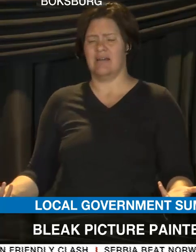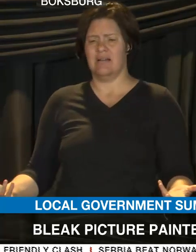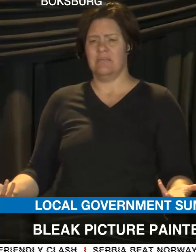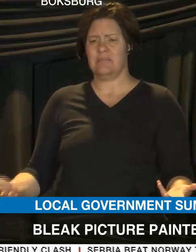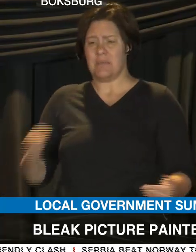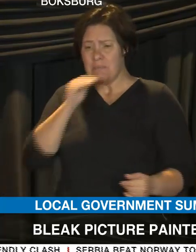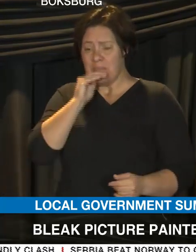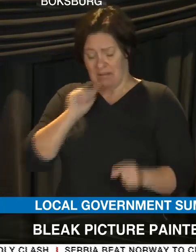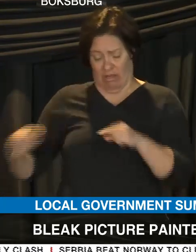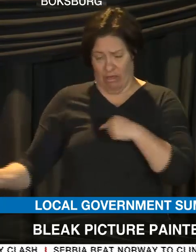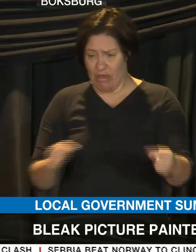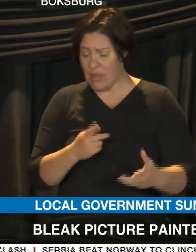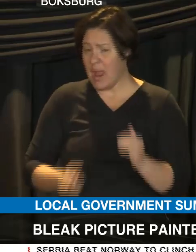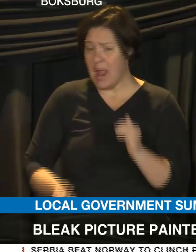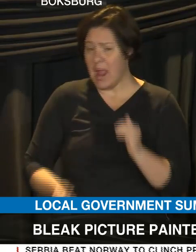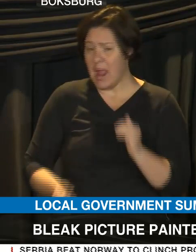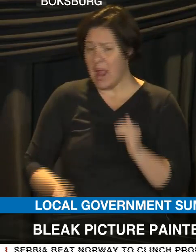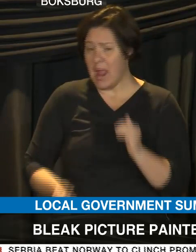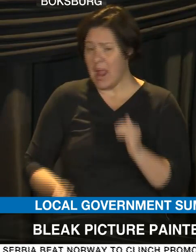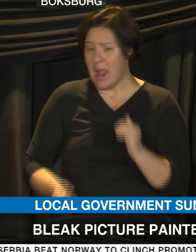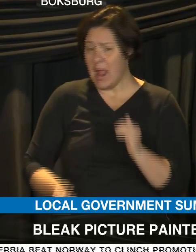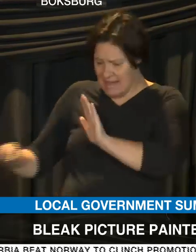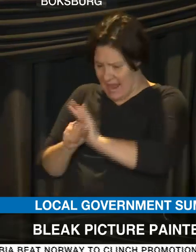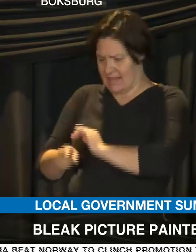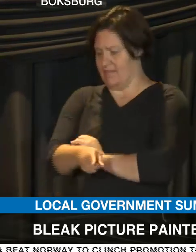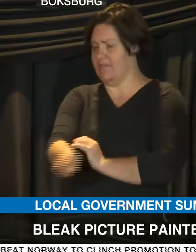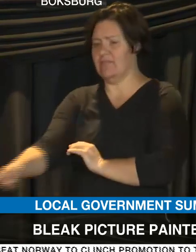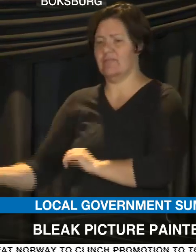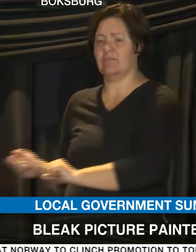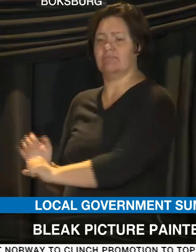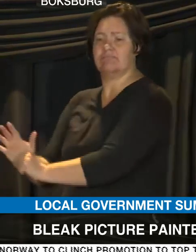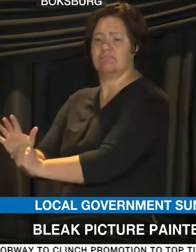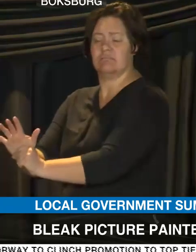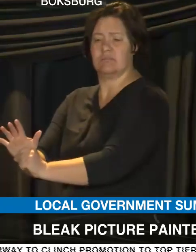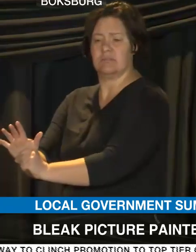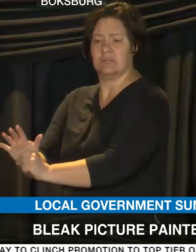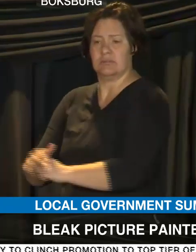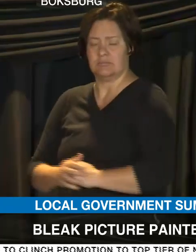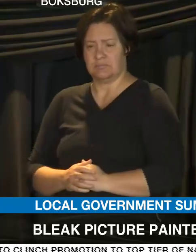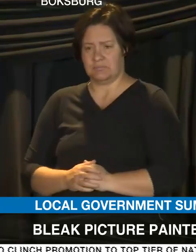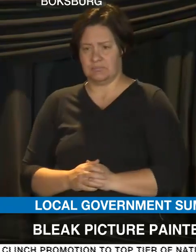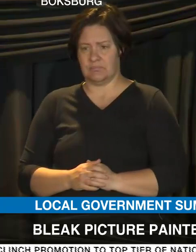our infighting has a negative impact on our people. We should once